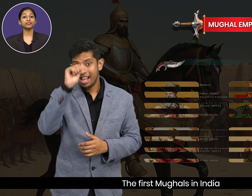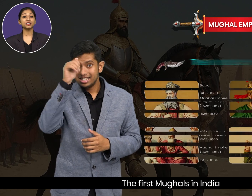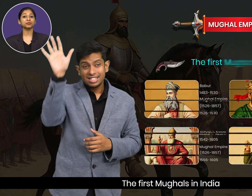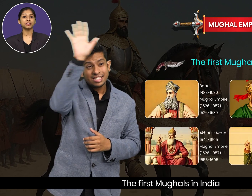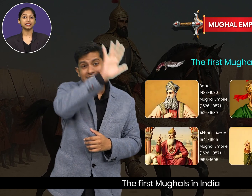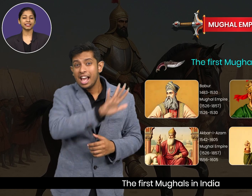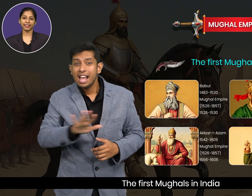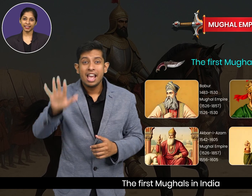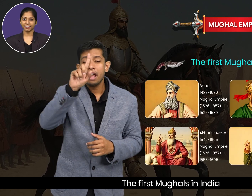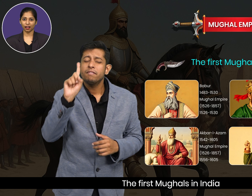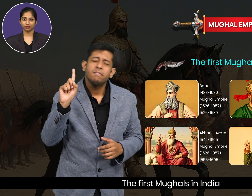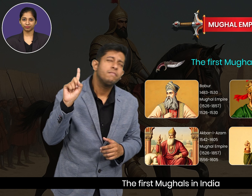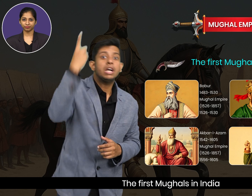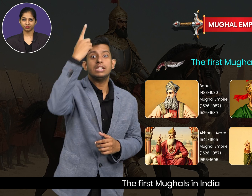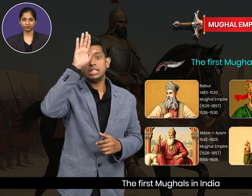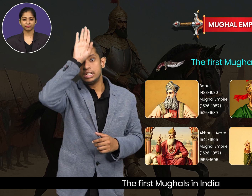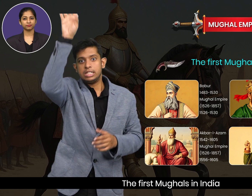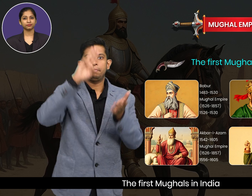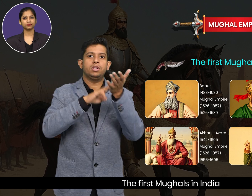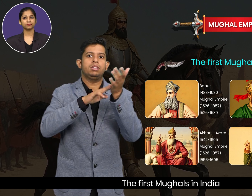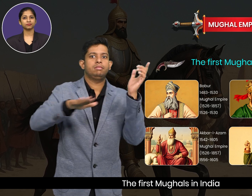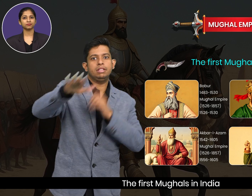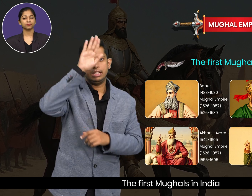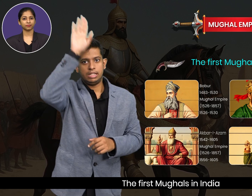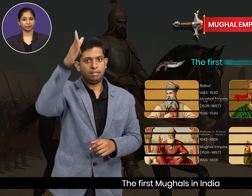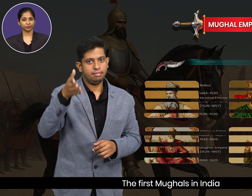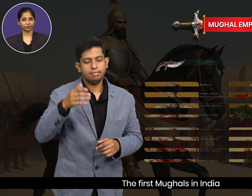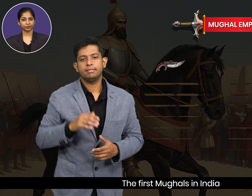The first Mughals in India.